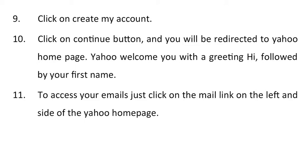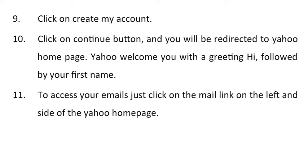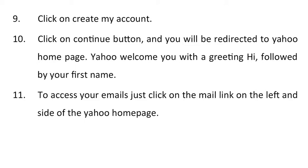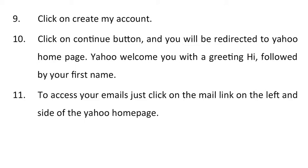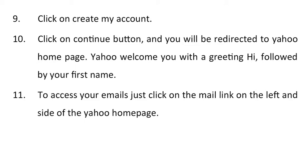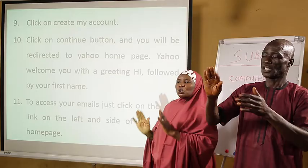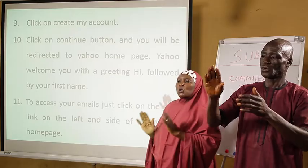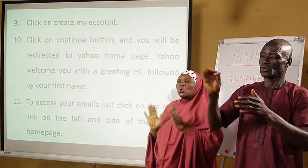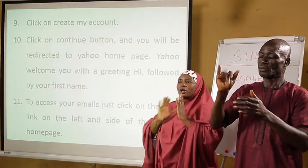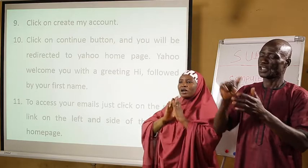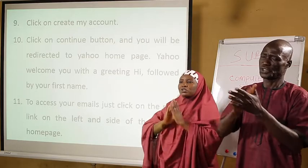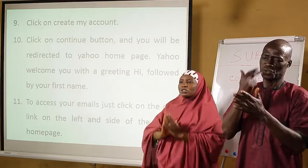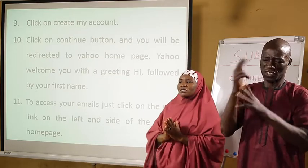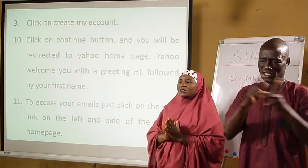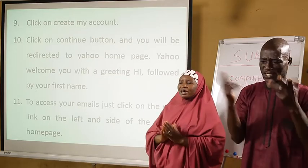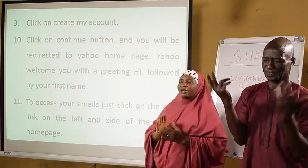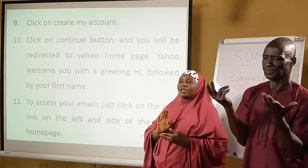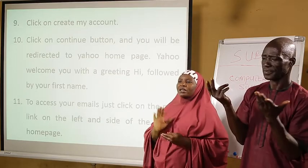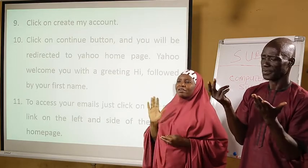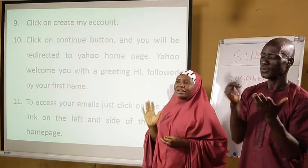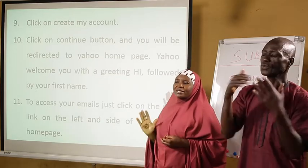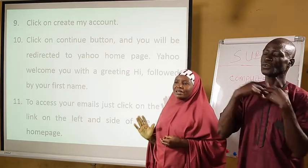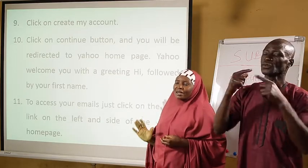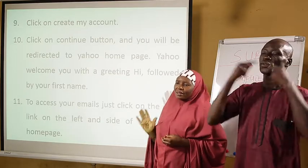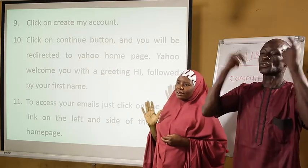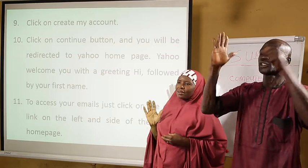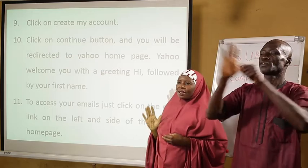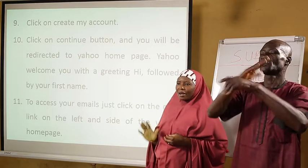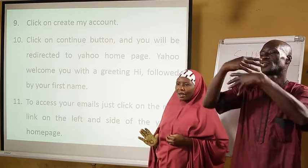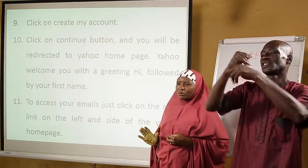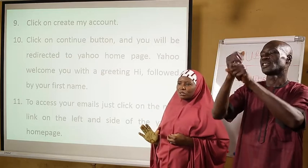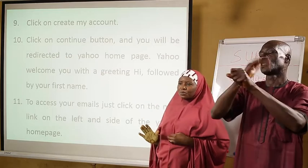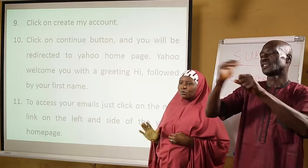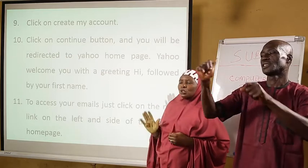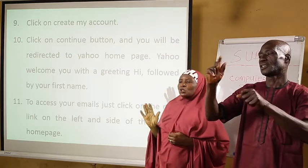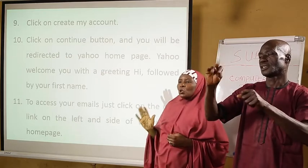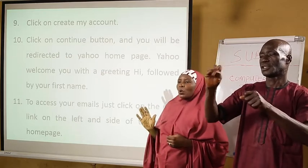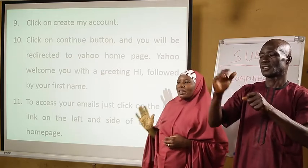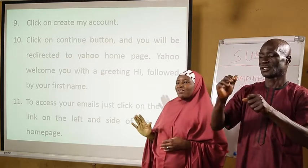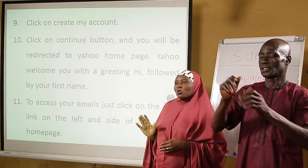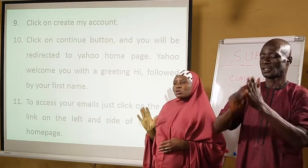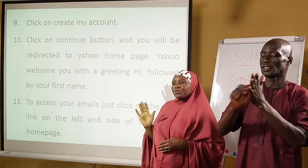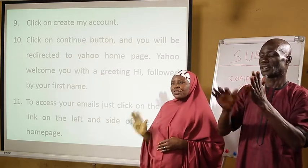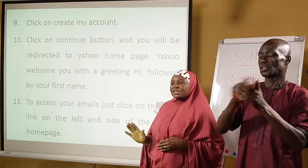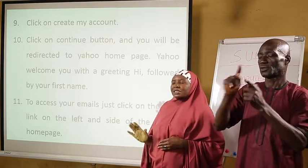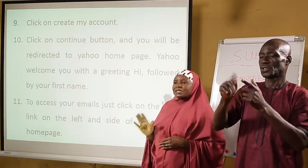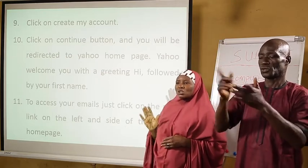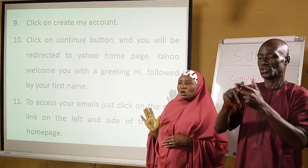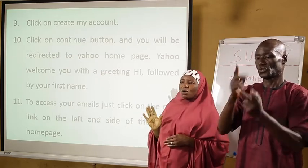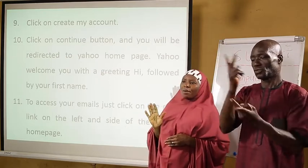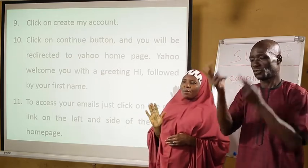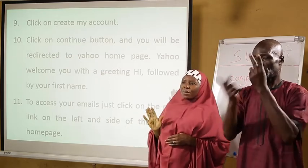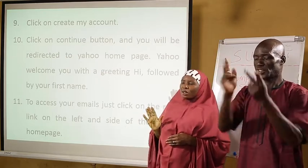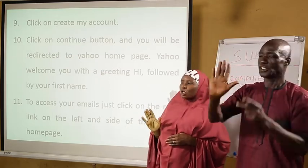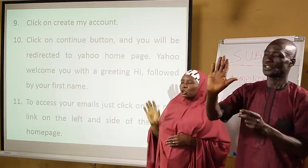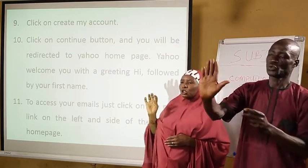Yahoo homepage. So we have succeeded in creating an account. So whenever you want to visit